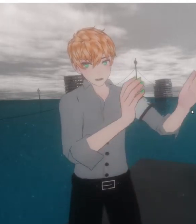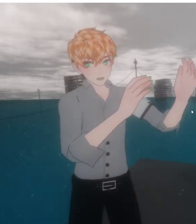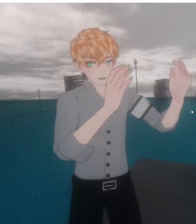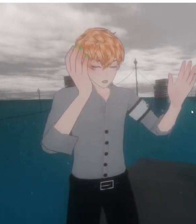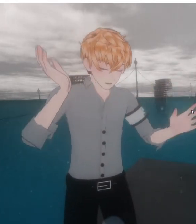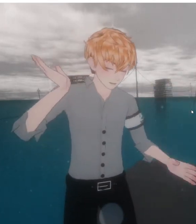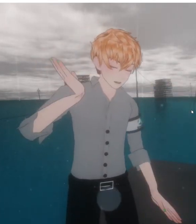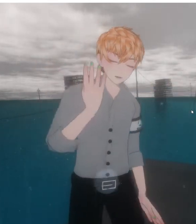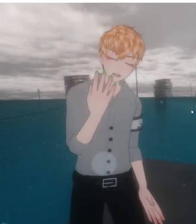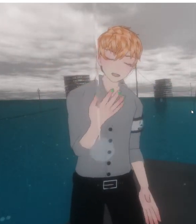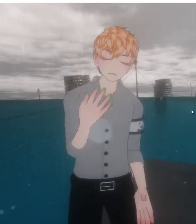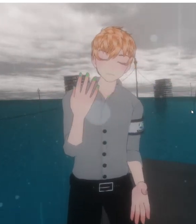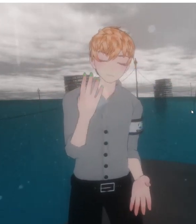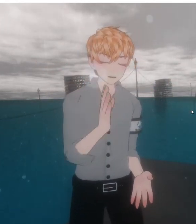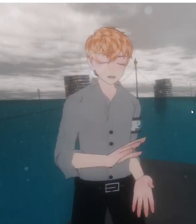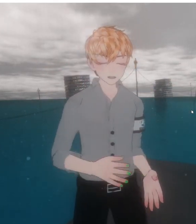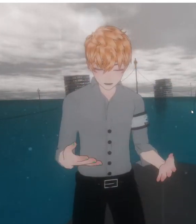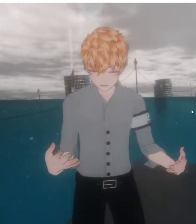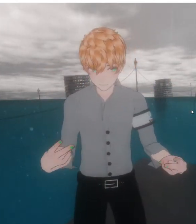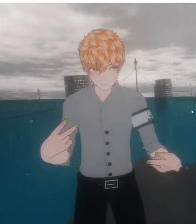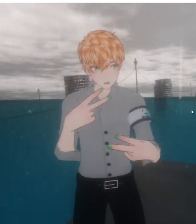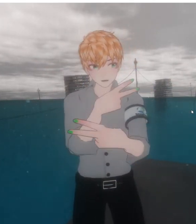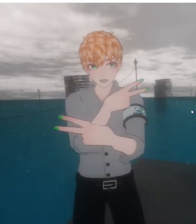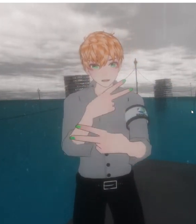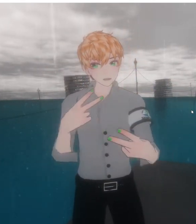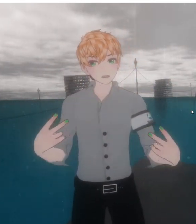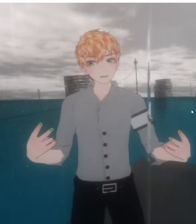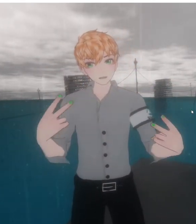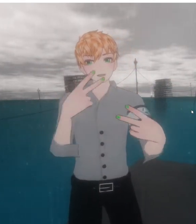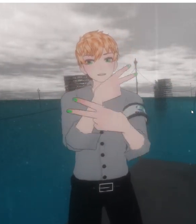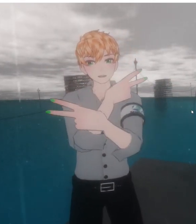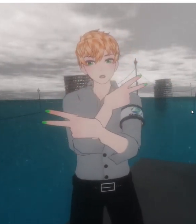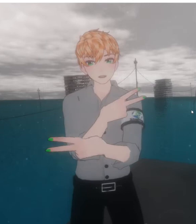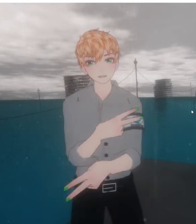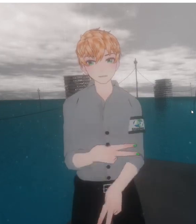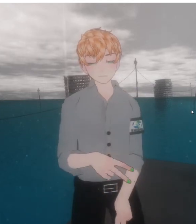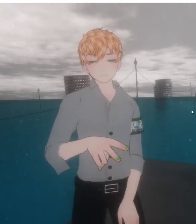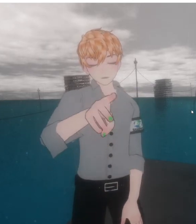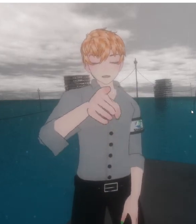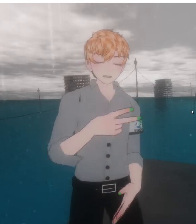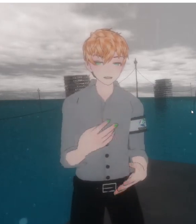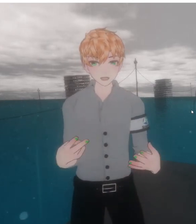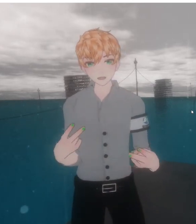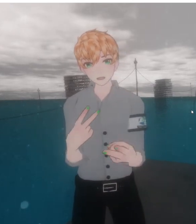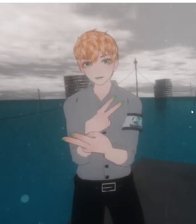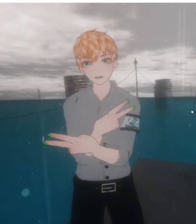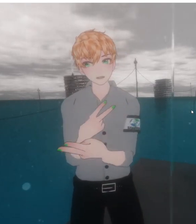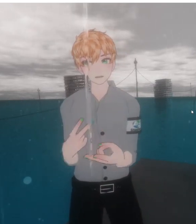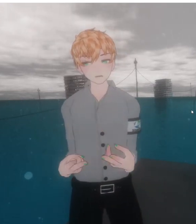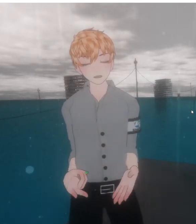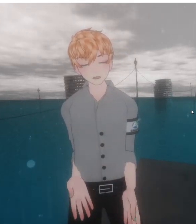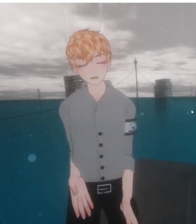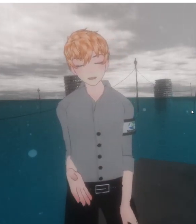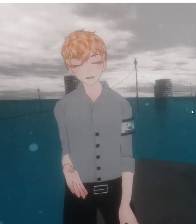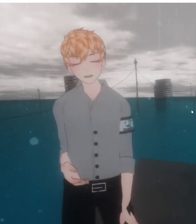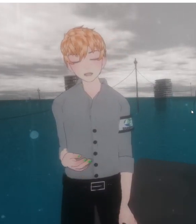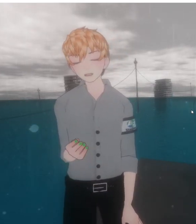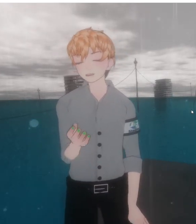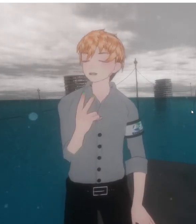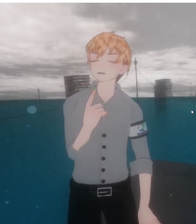only expect things to get... How is worse? I think this is worse. And you see how like I'm fumbling over different signs. I'm like, oh, I